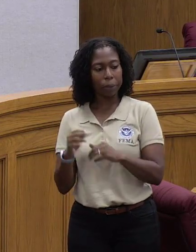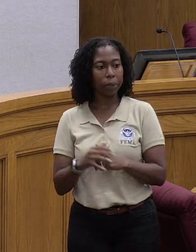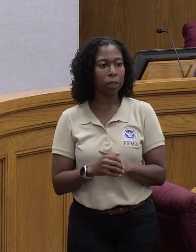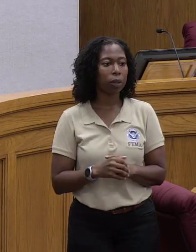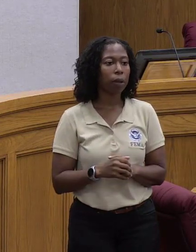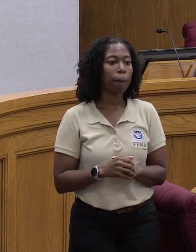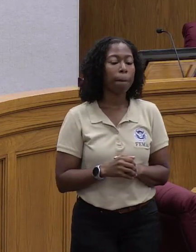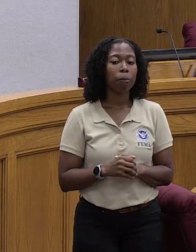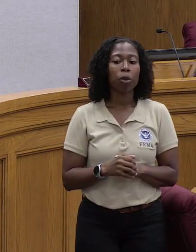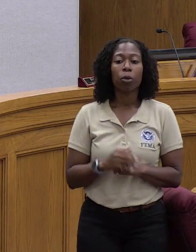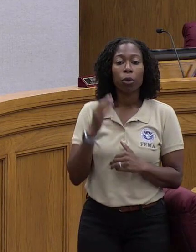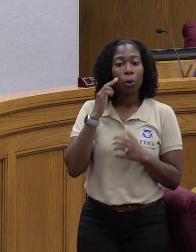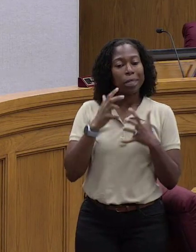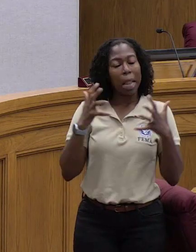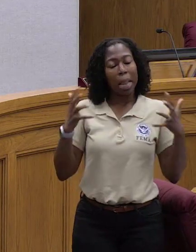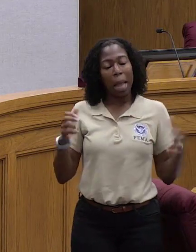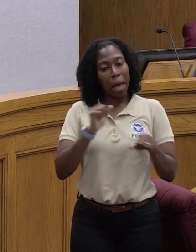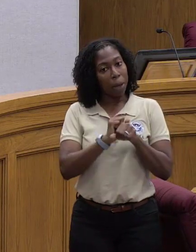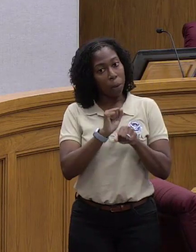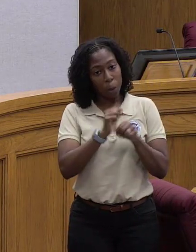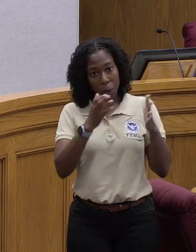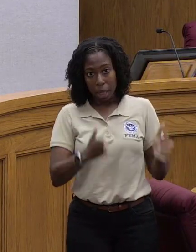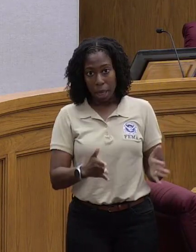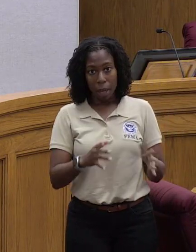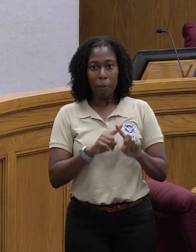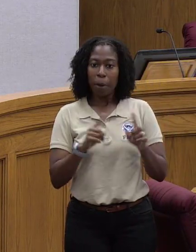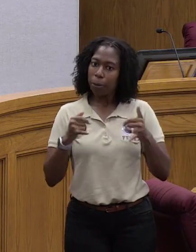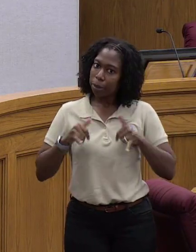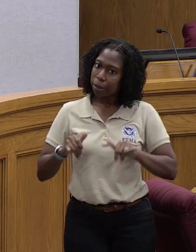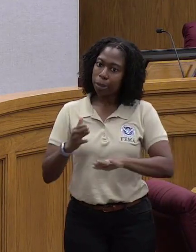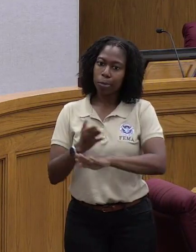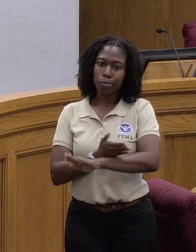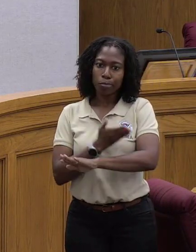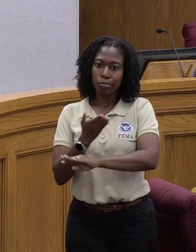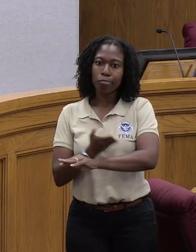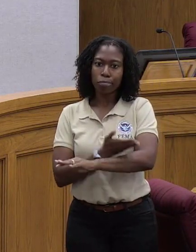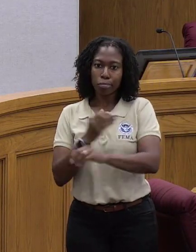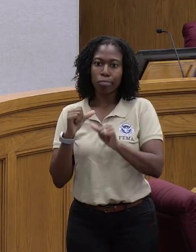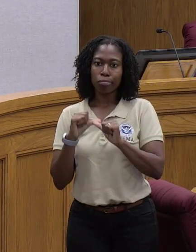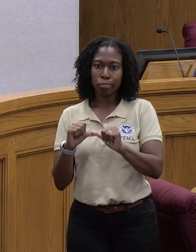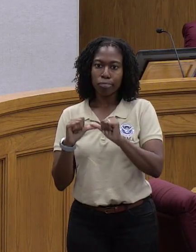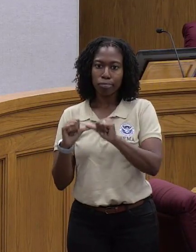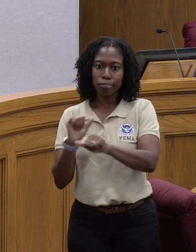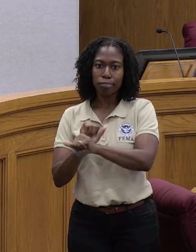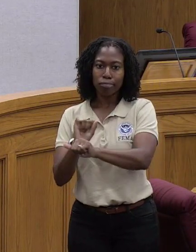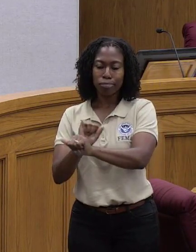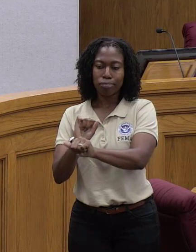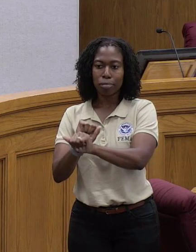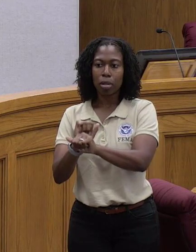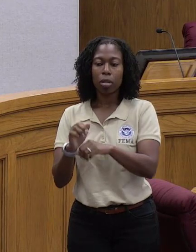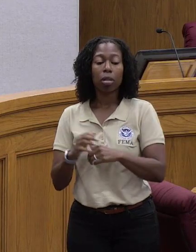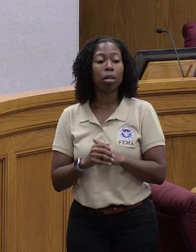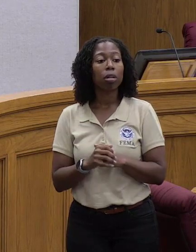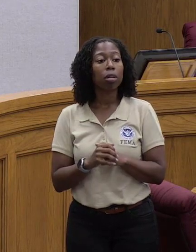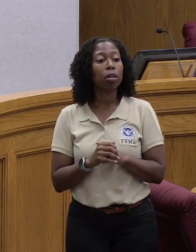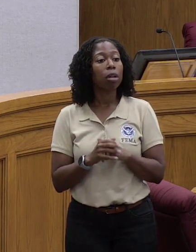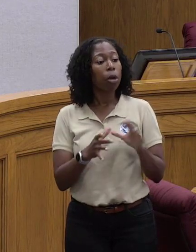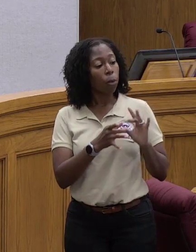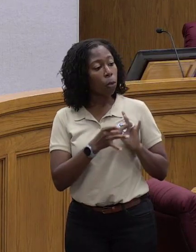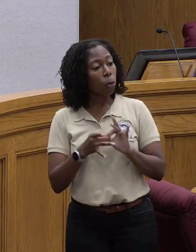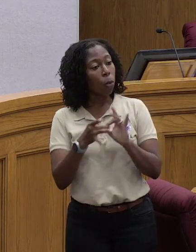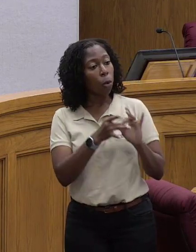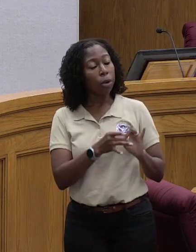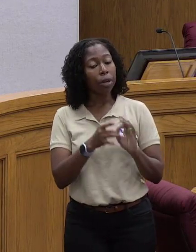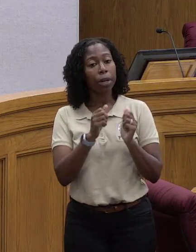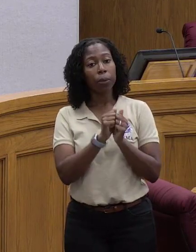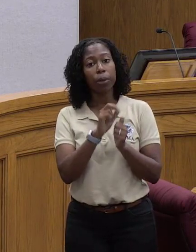of work to do, we continue to make progress every day thanks to our teams on the ground who are coordinating with utilities on an ongoing basis,